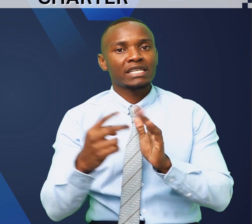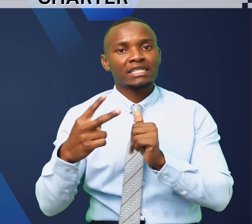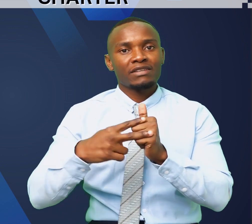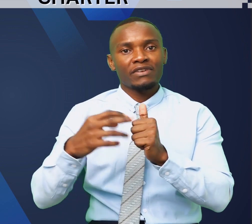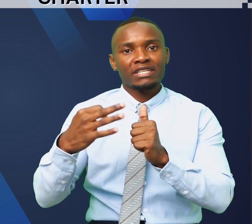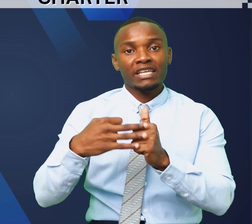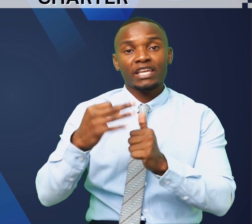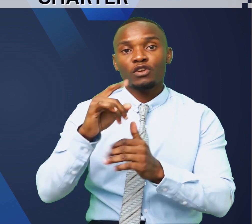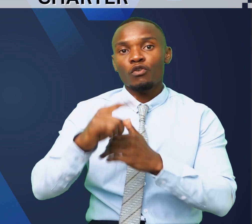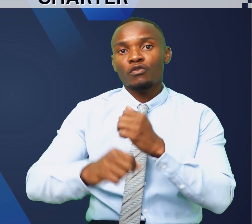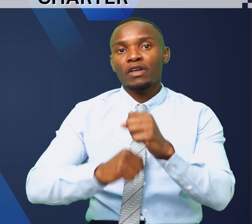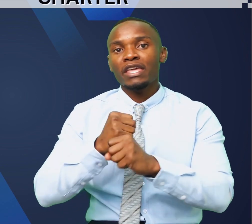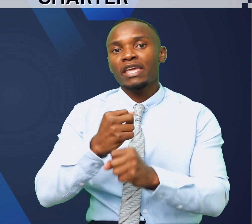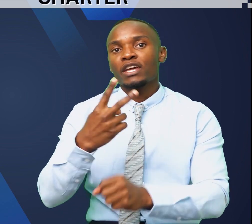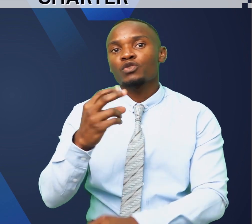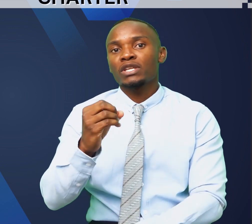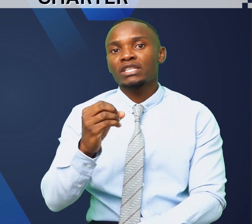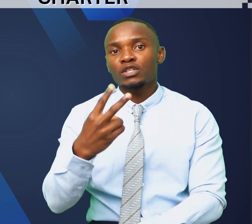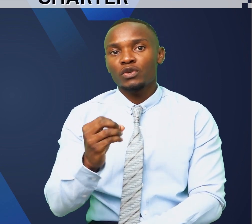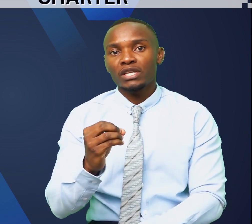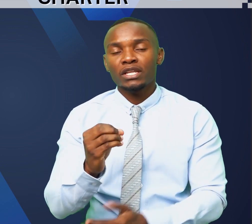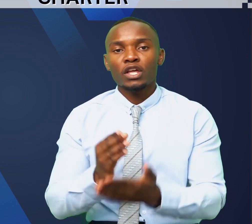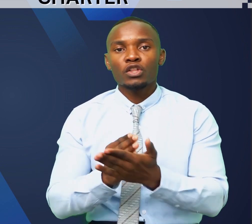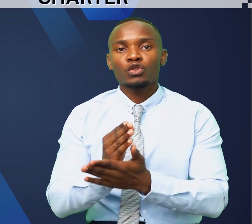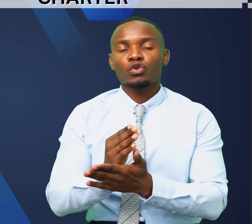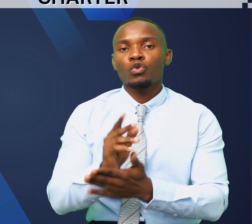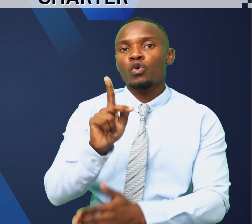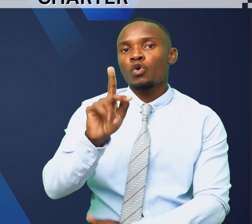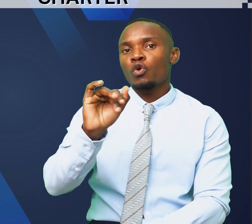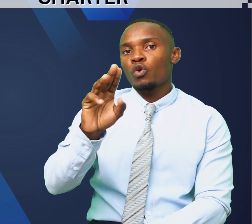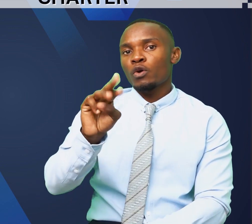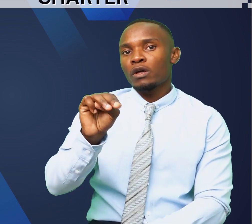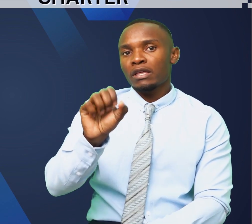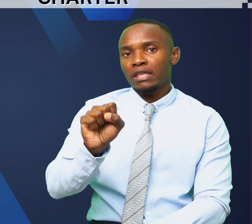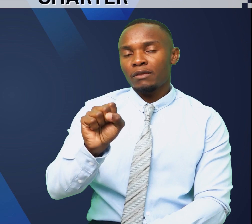of 2020 through the KEBS online portal, that is